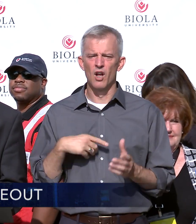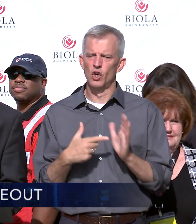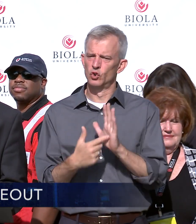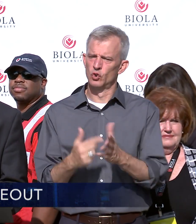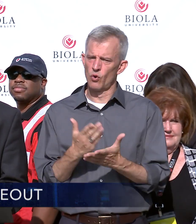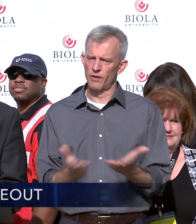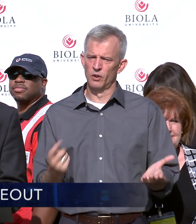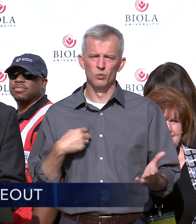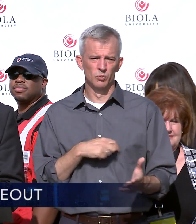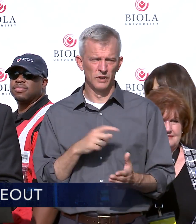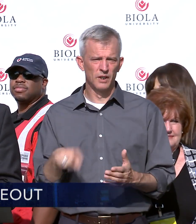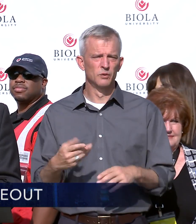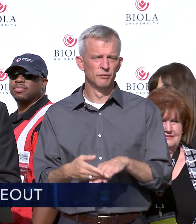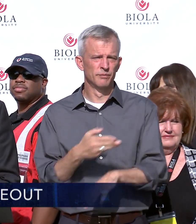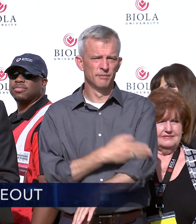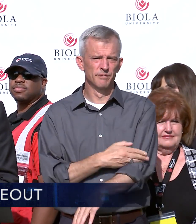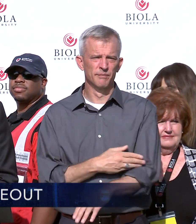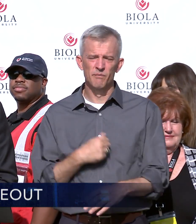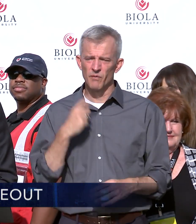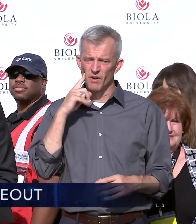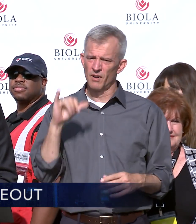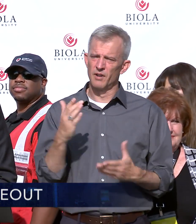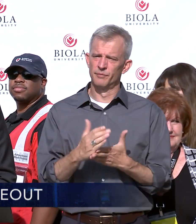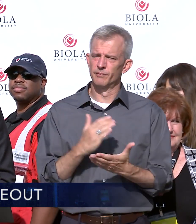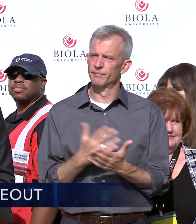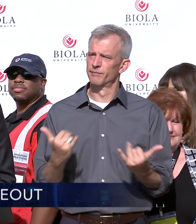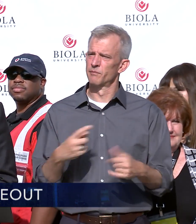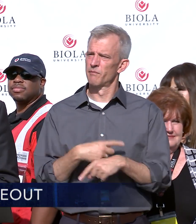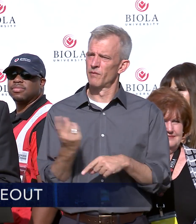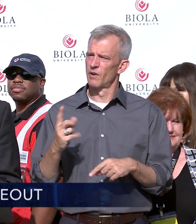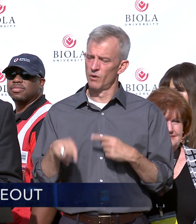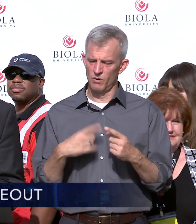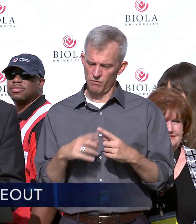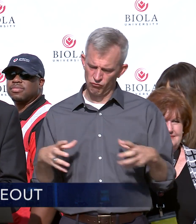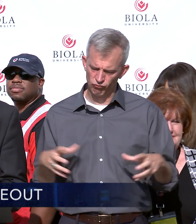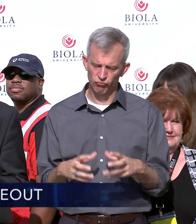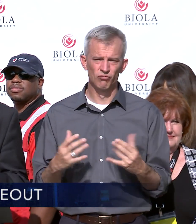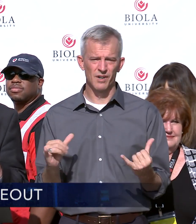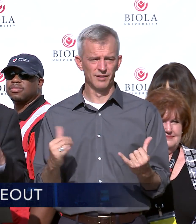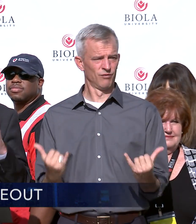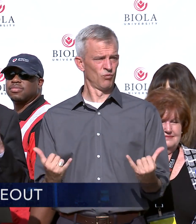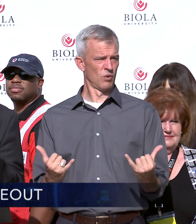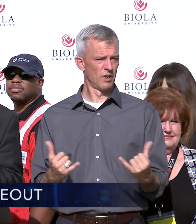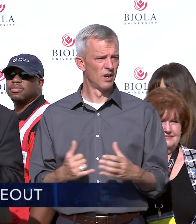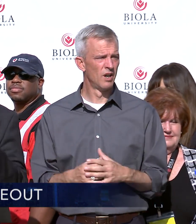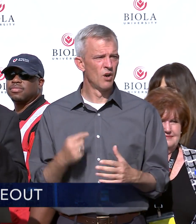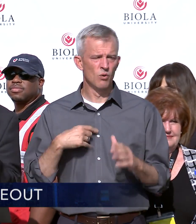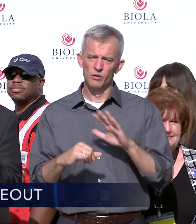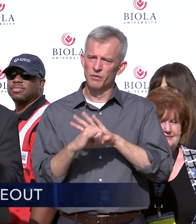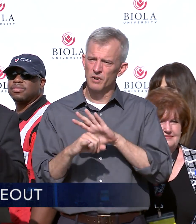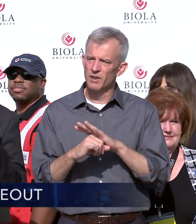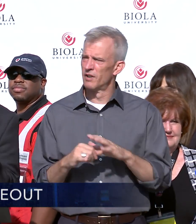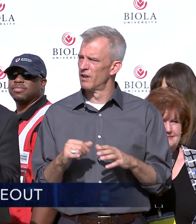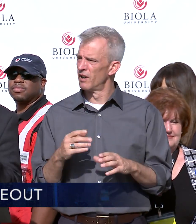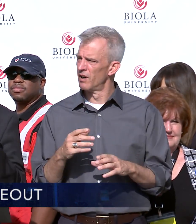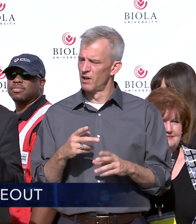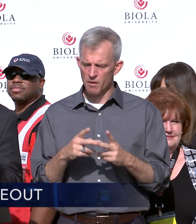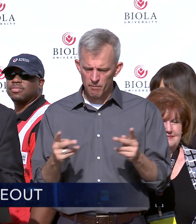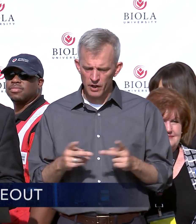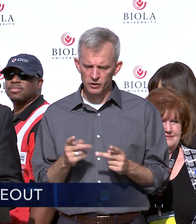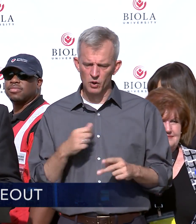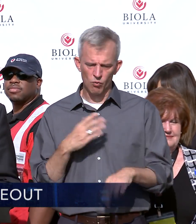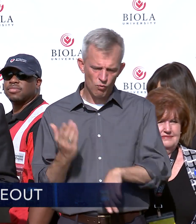improve upon. And that's, I think, the lesson today when we gather like this is that we identify areas where we can refine and shore up and